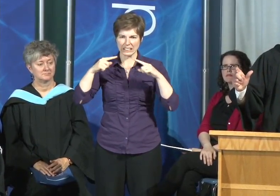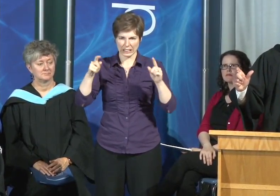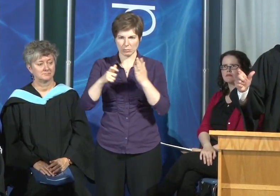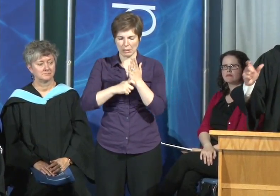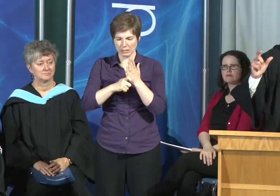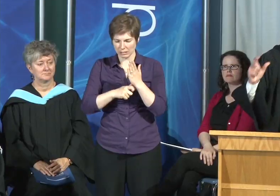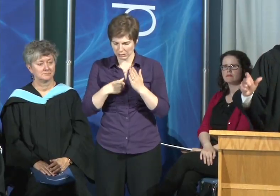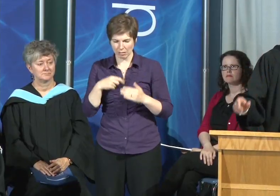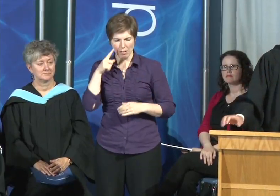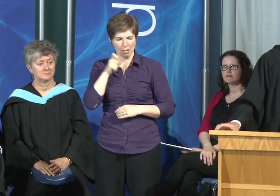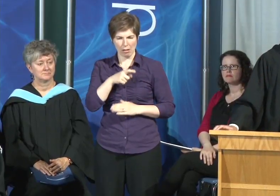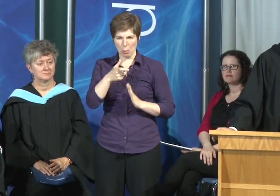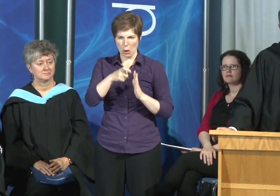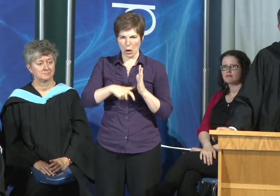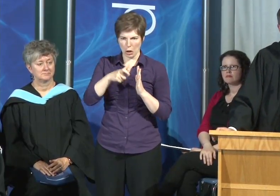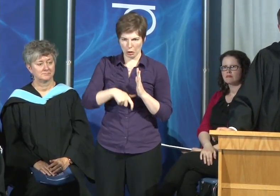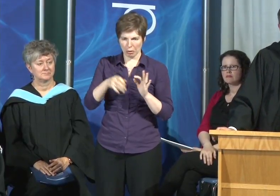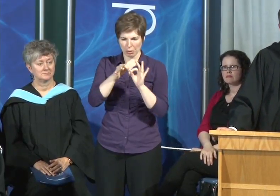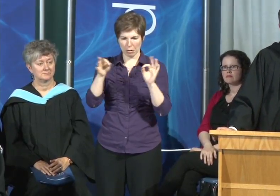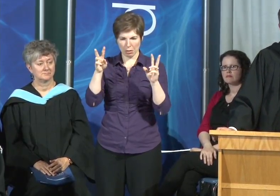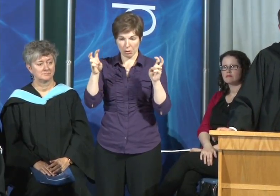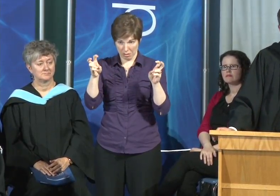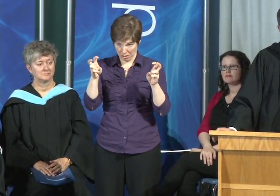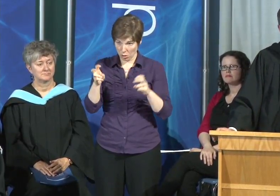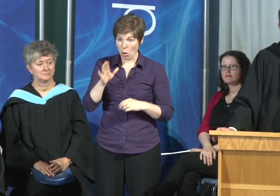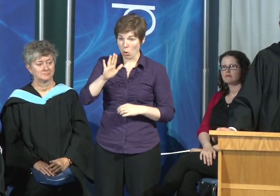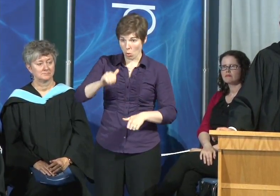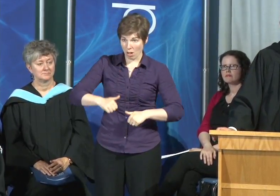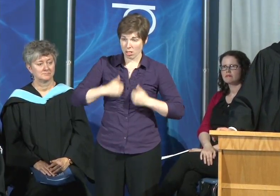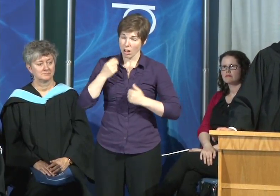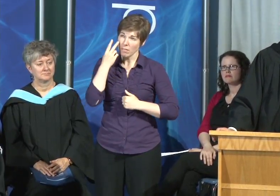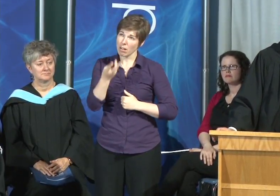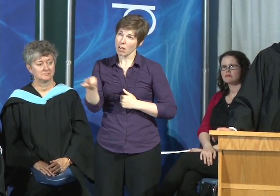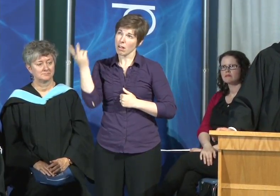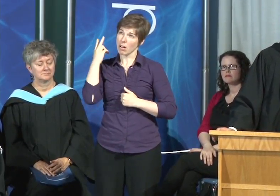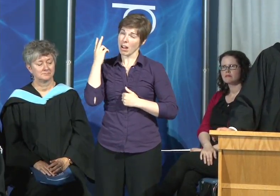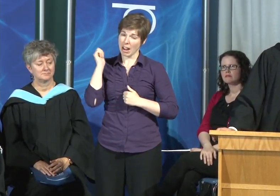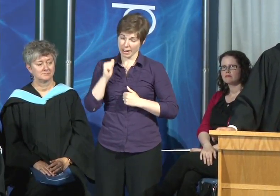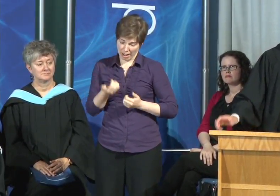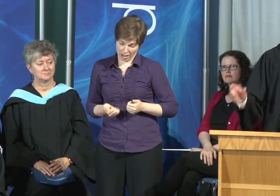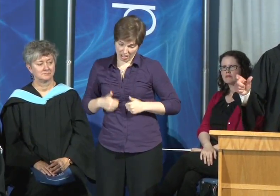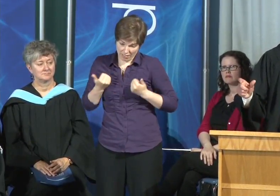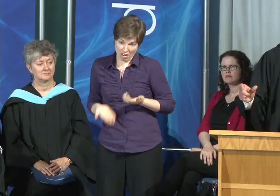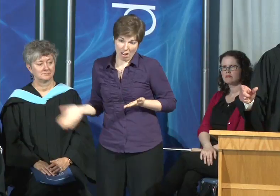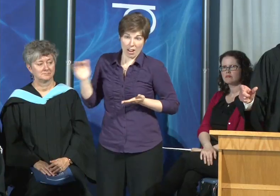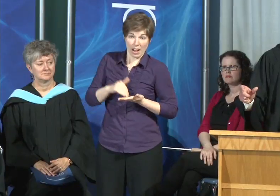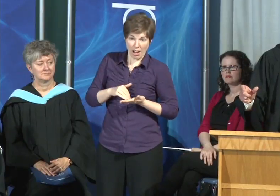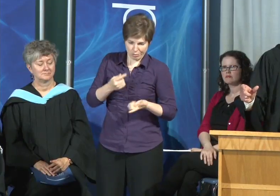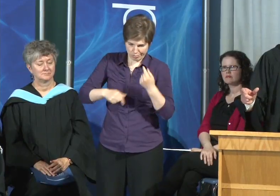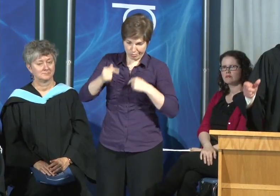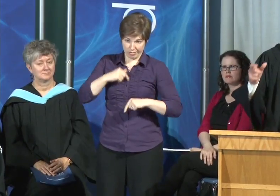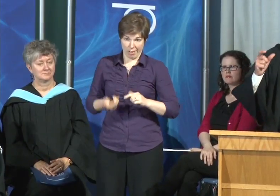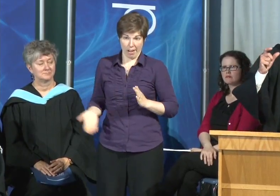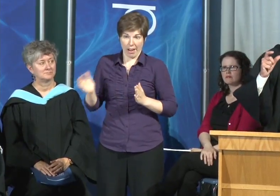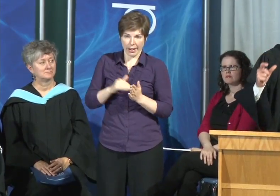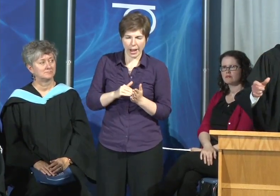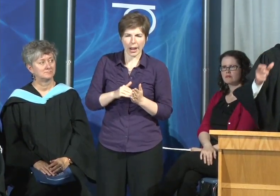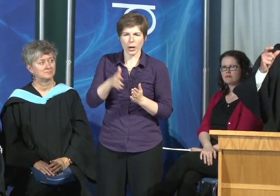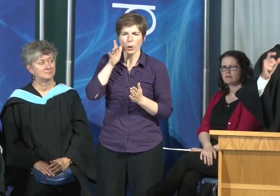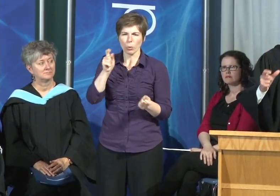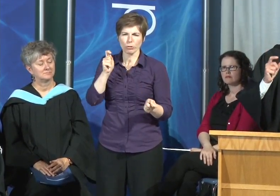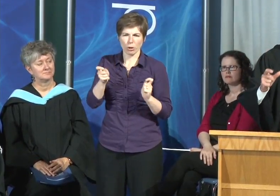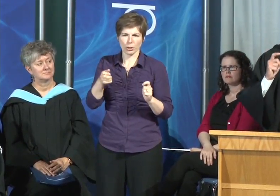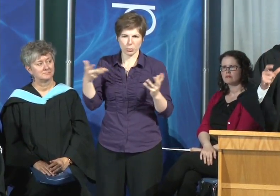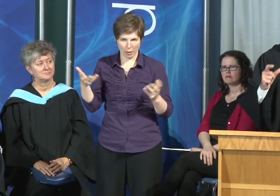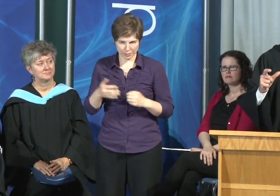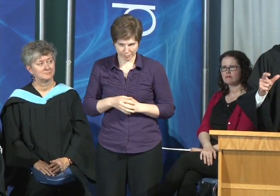question. It said, if you could live your life over again, what would you do differently? Now, there's an interesting aspect. In order to